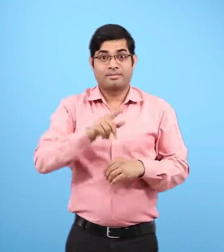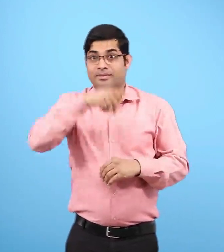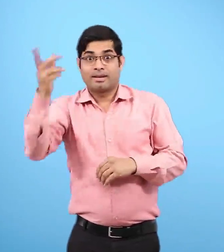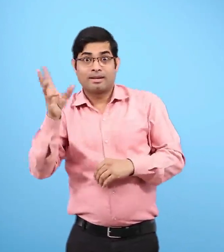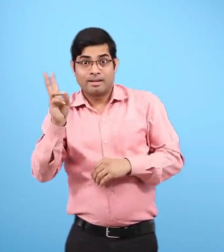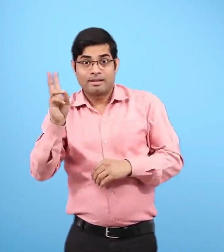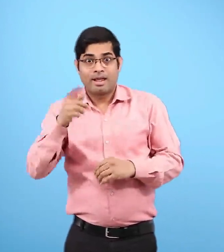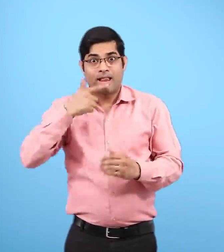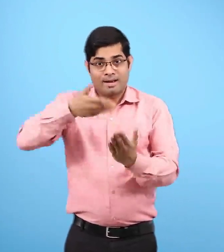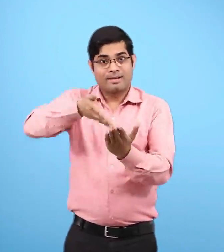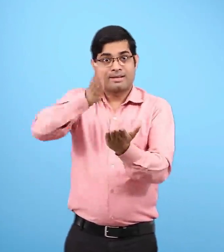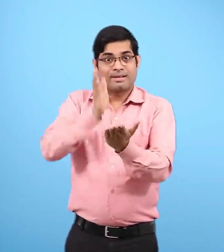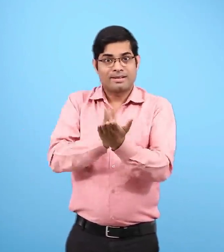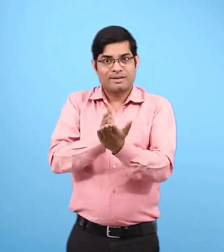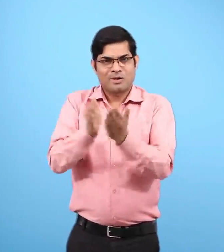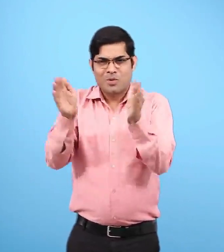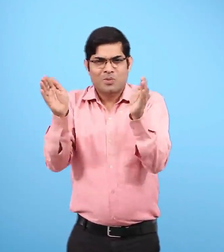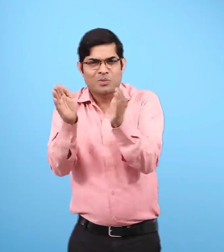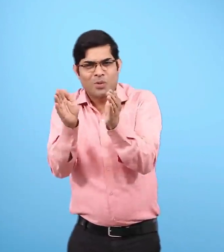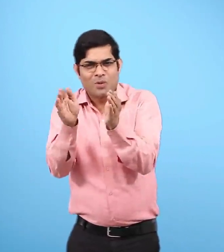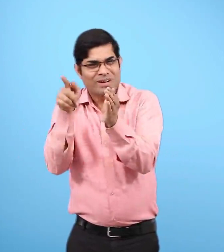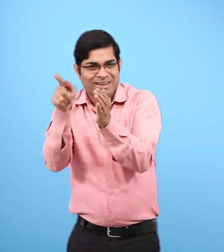Watermelon 3 is smaller than your arm.